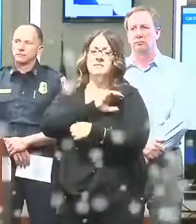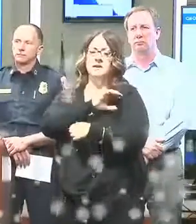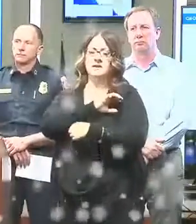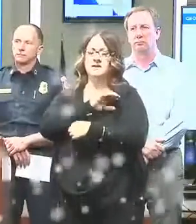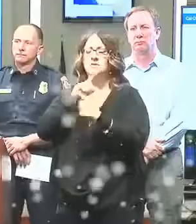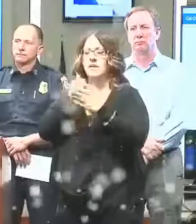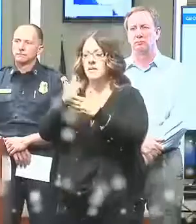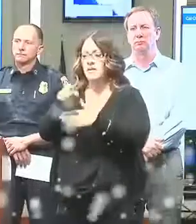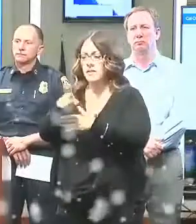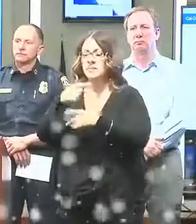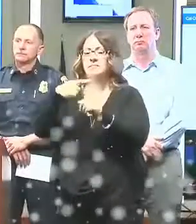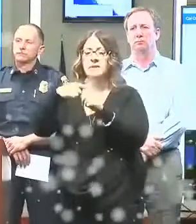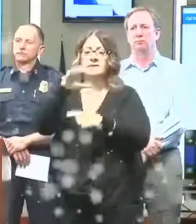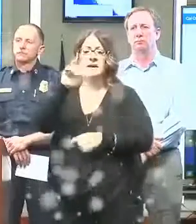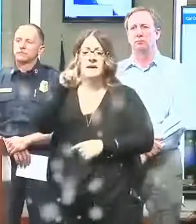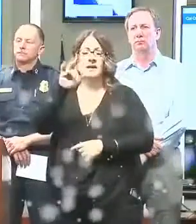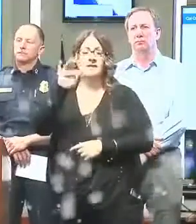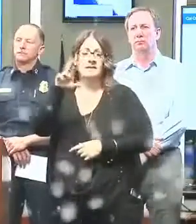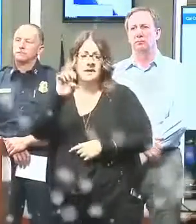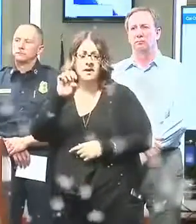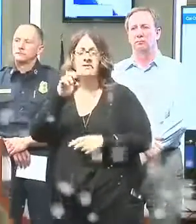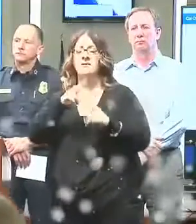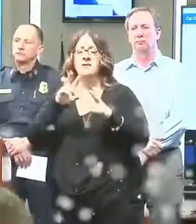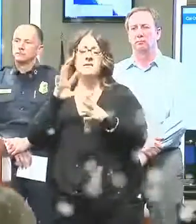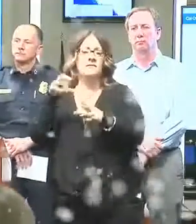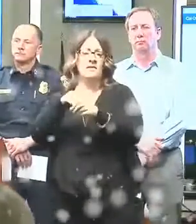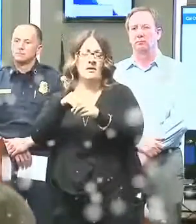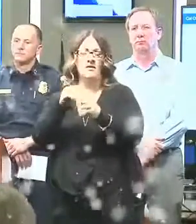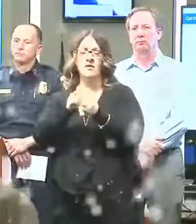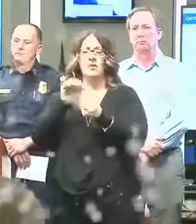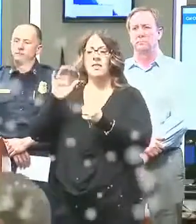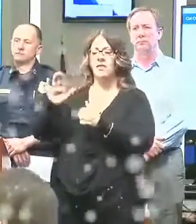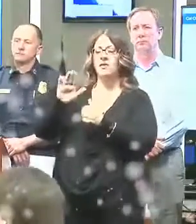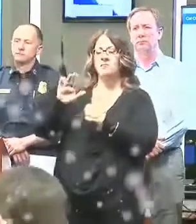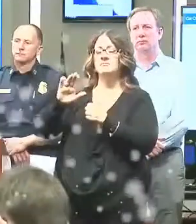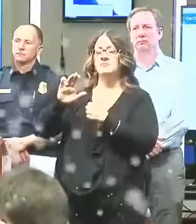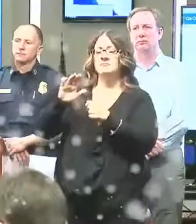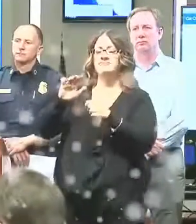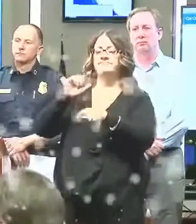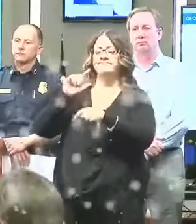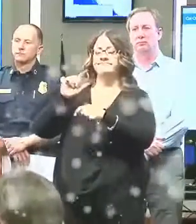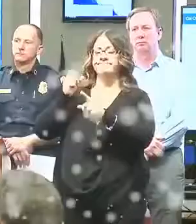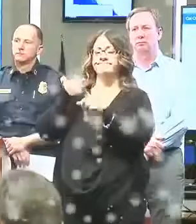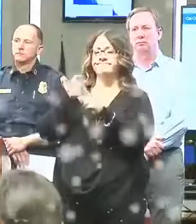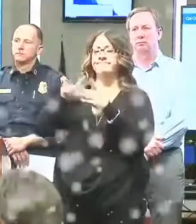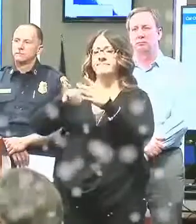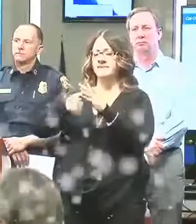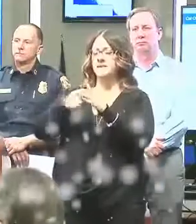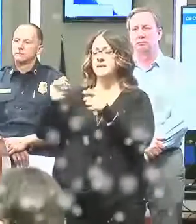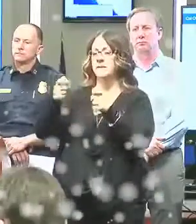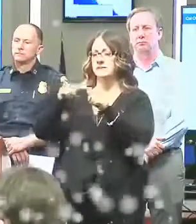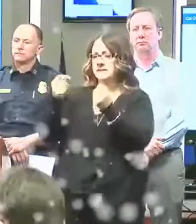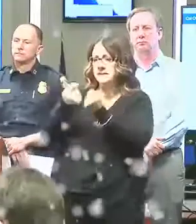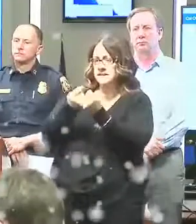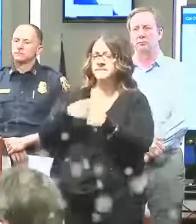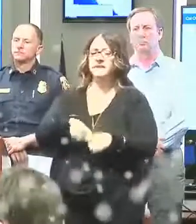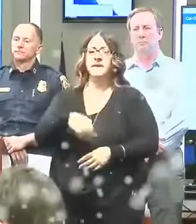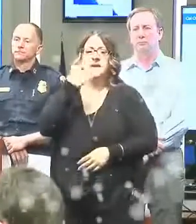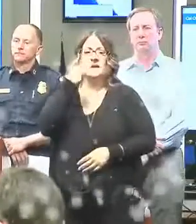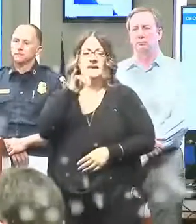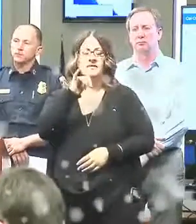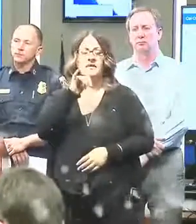Fire Protection, CAL FIRE, have been very engaged with their incident management teams, and the California National Guard has been engaged